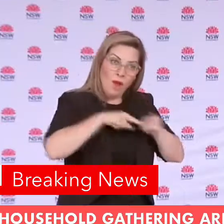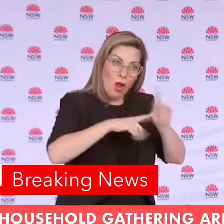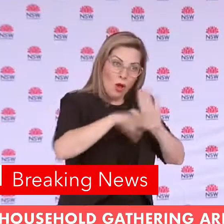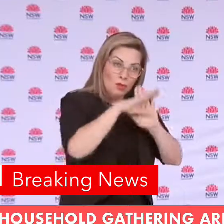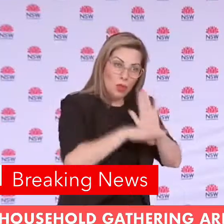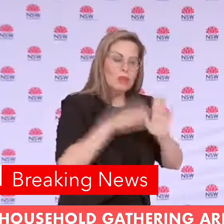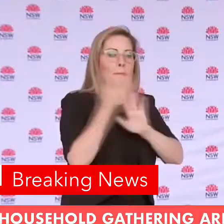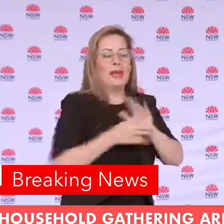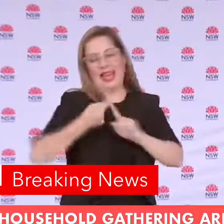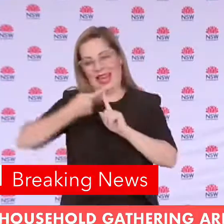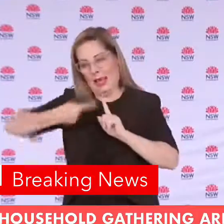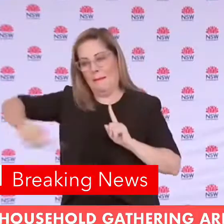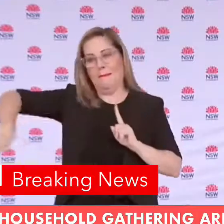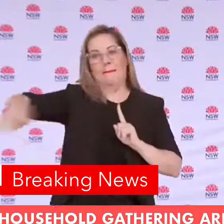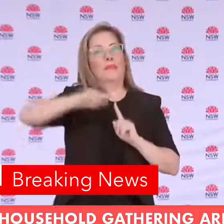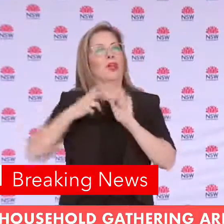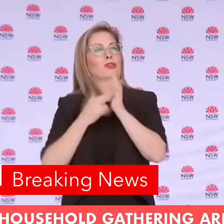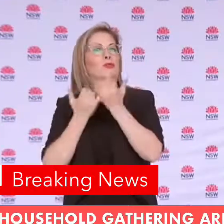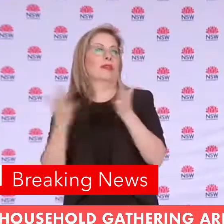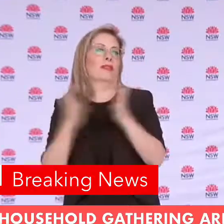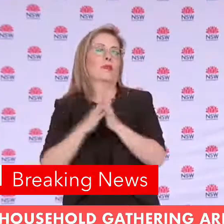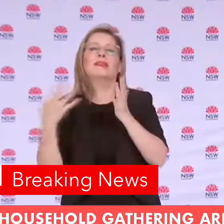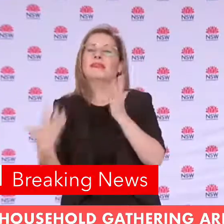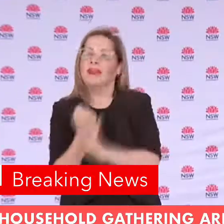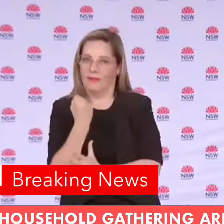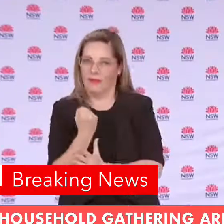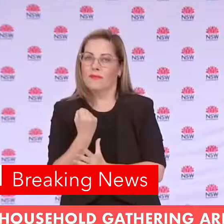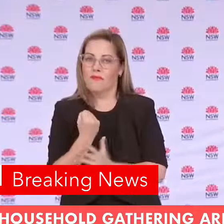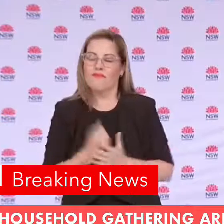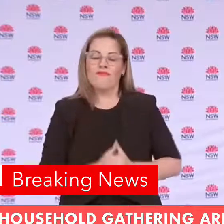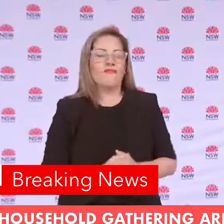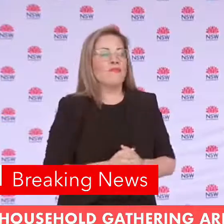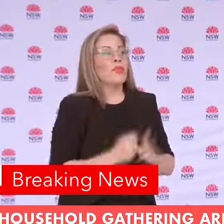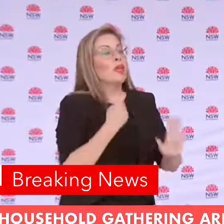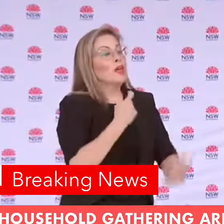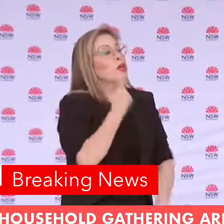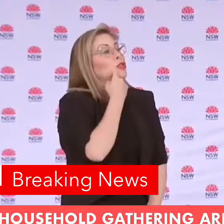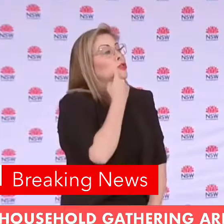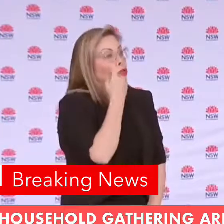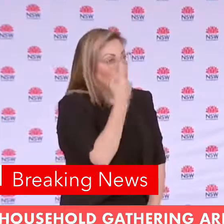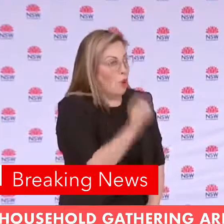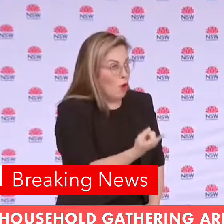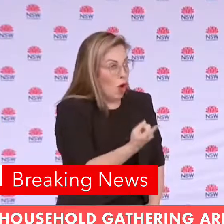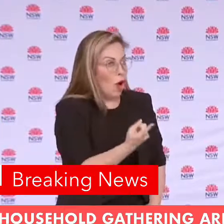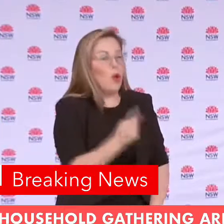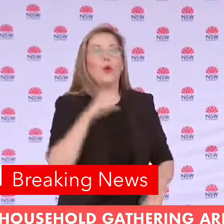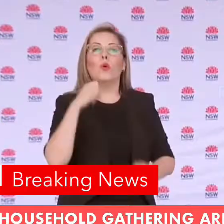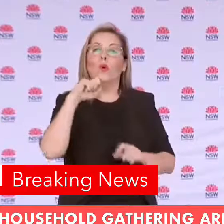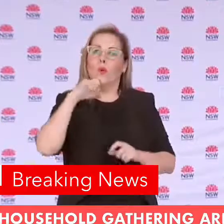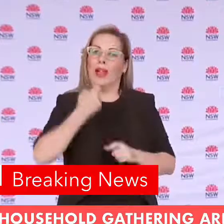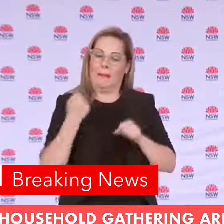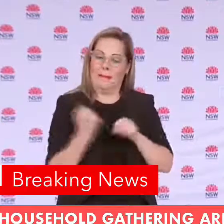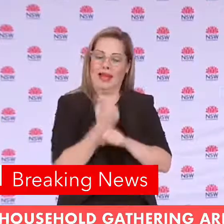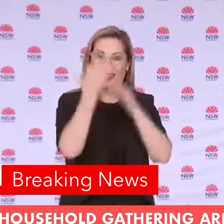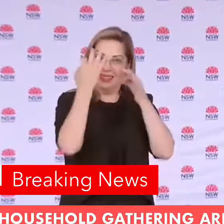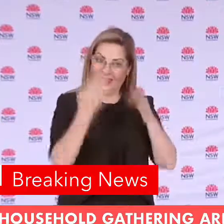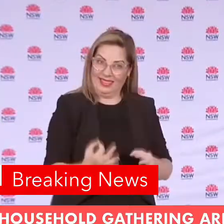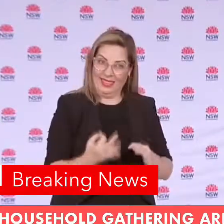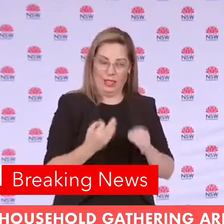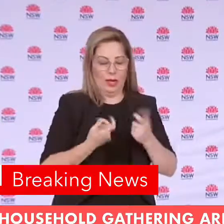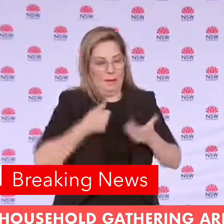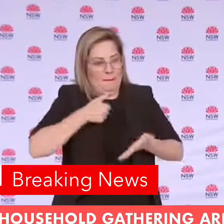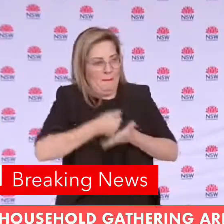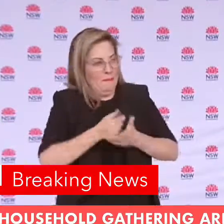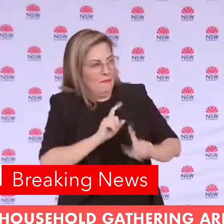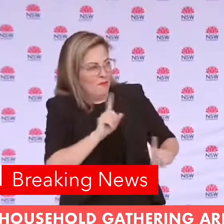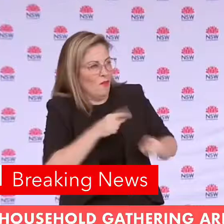As I've said previously, we'll be looking to make a decision tomorrow based on what we understand and know during the day. We'll be